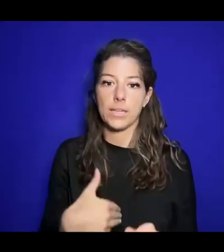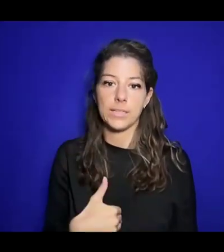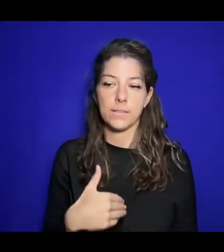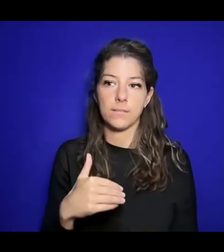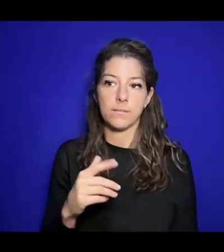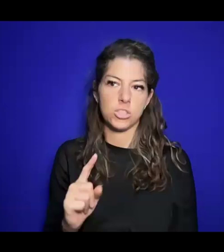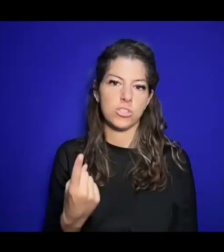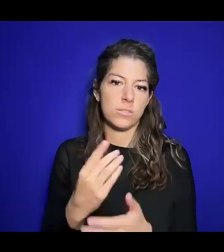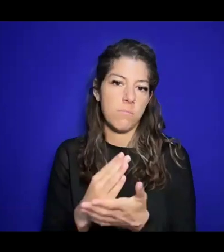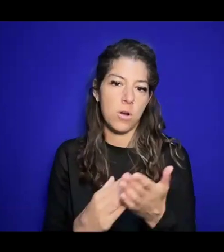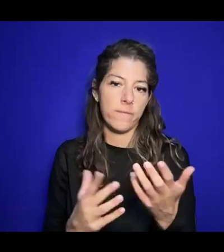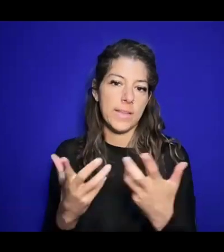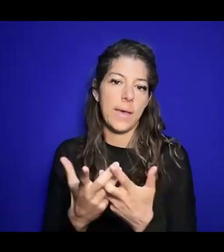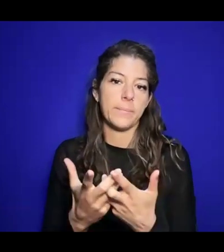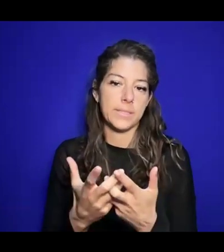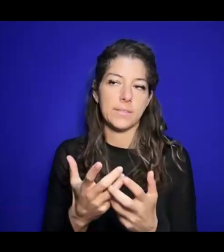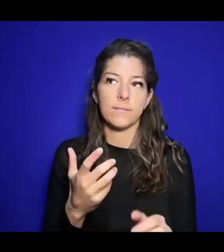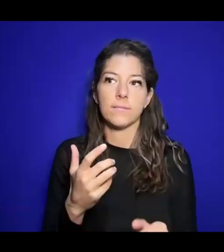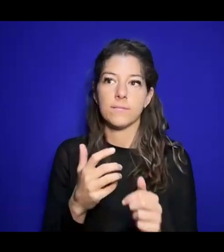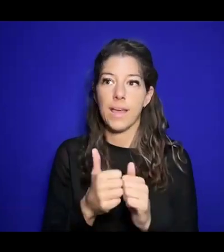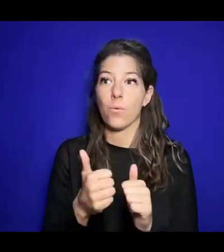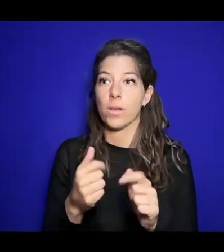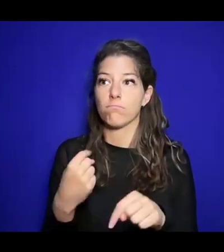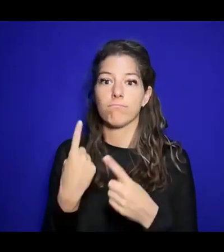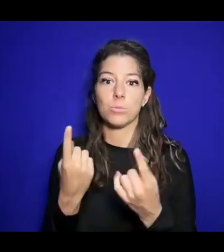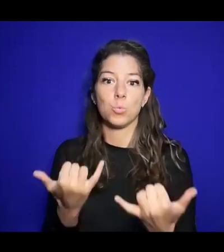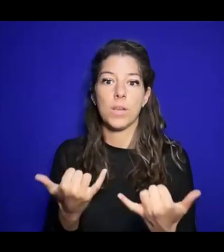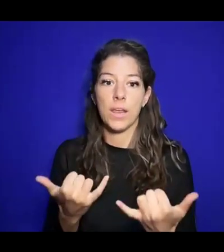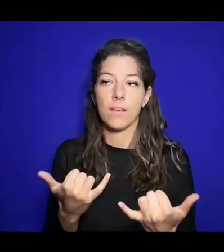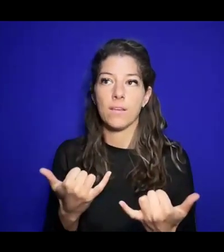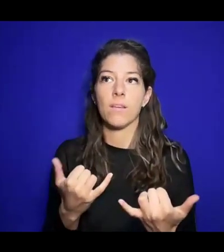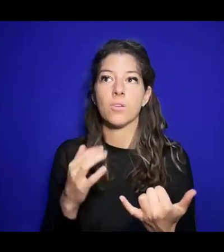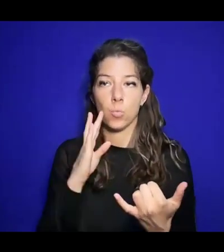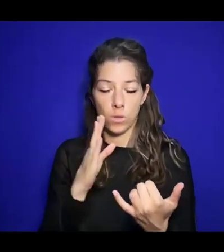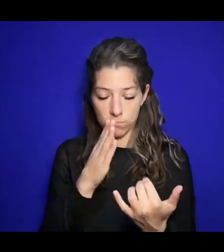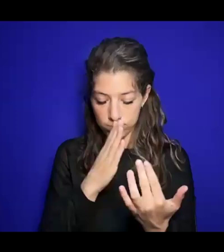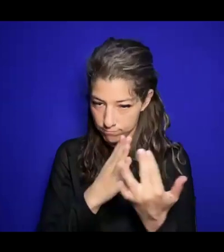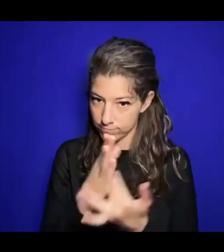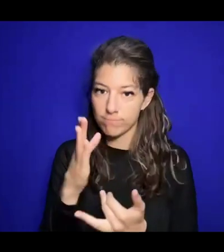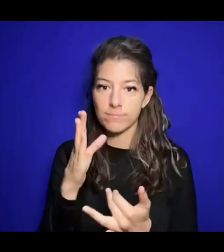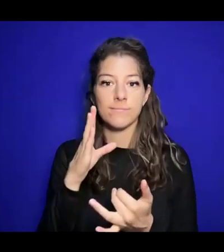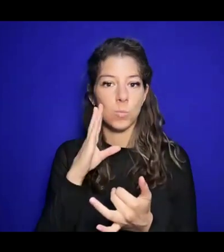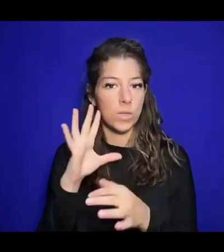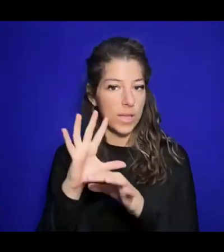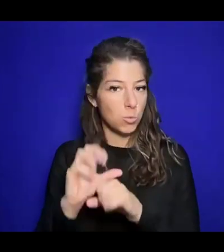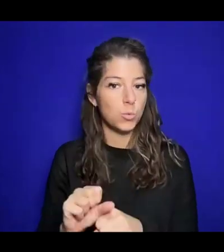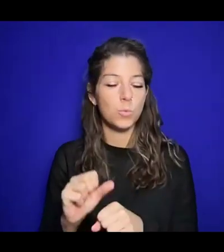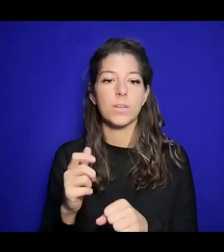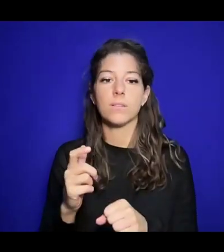just a part of adapting, and this is the way it is today, and you'll get through it. You'll get accustomed to